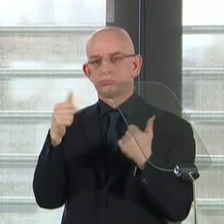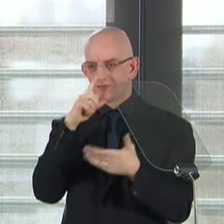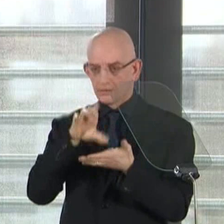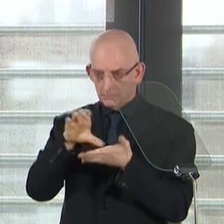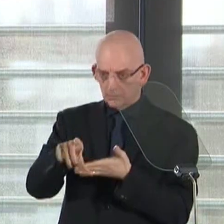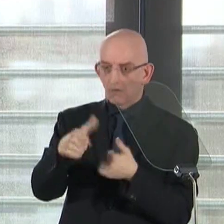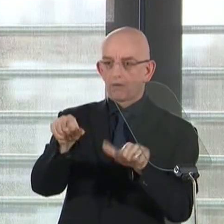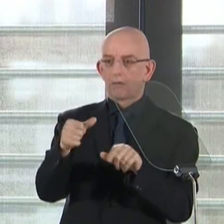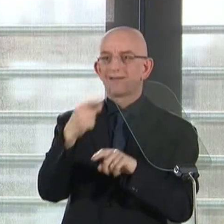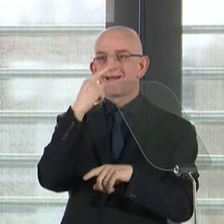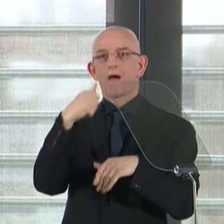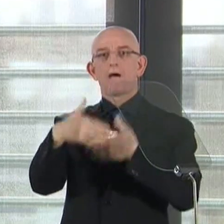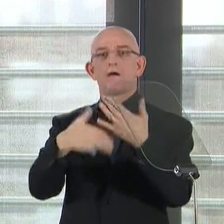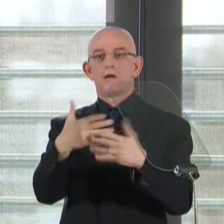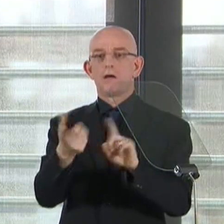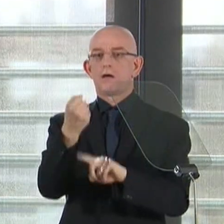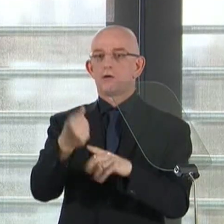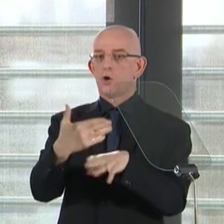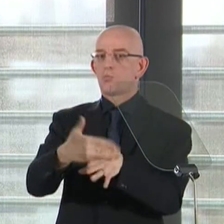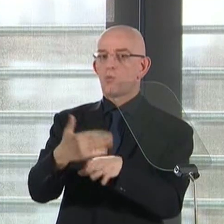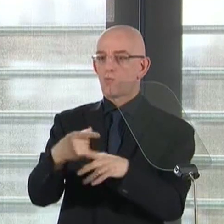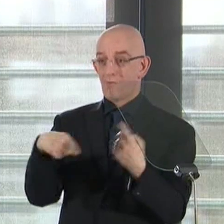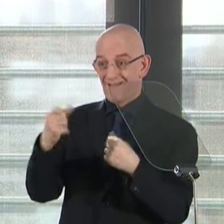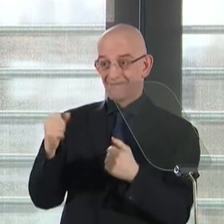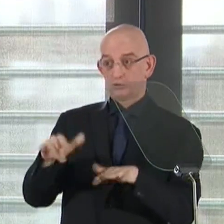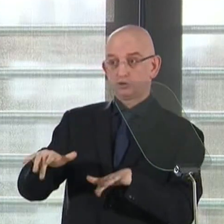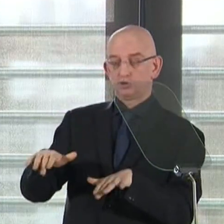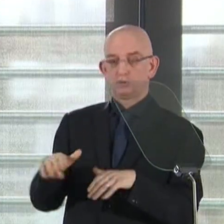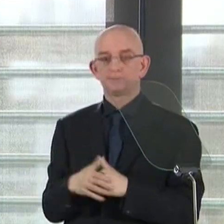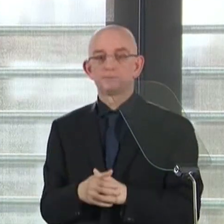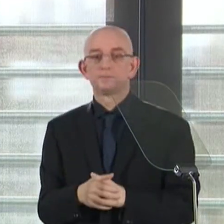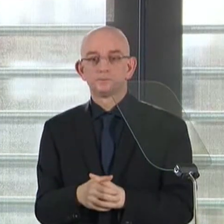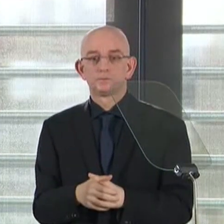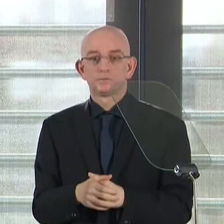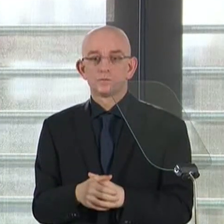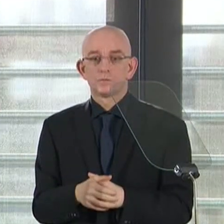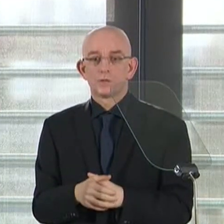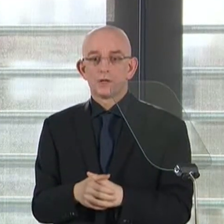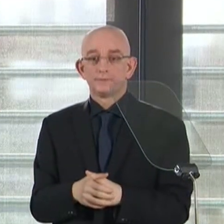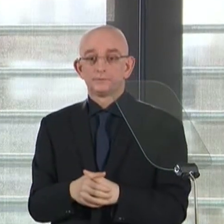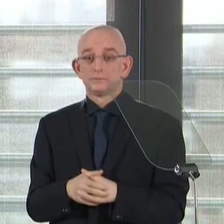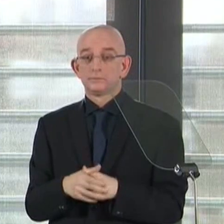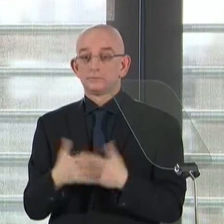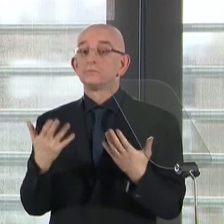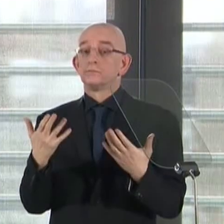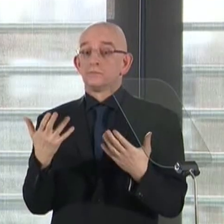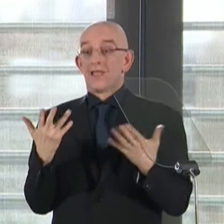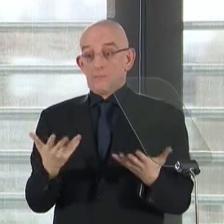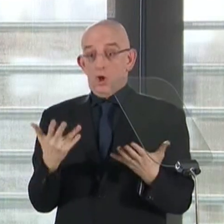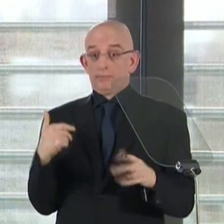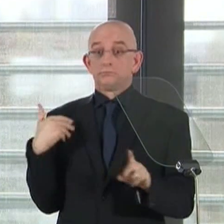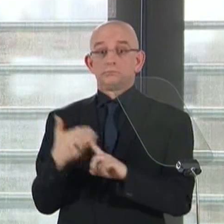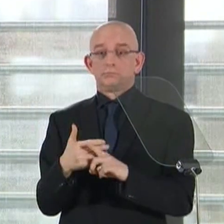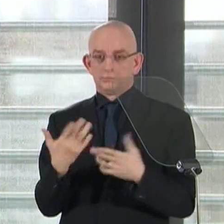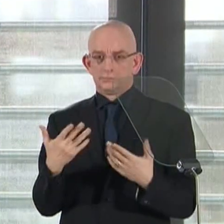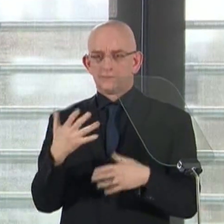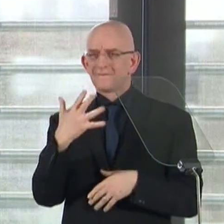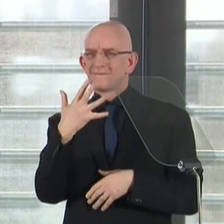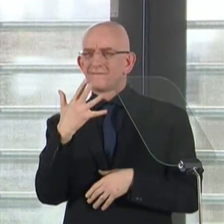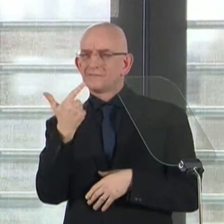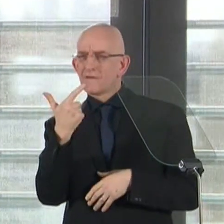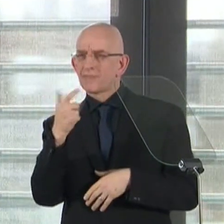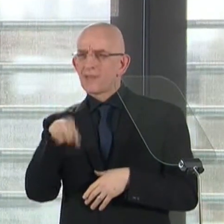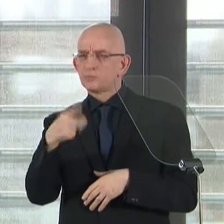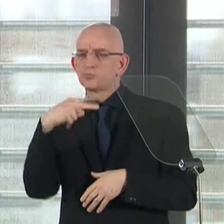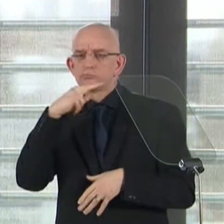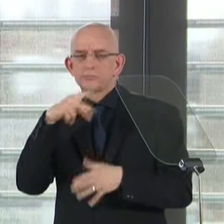that, access work. And I think that the maximum amount is capped at the moment at £57,000, but we spent £110 million